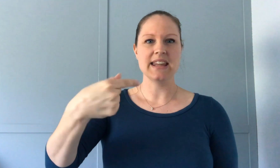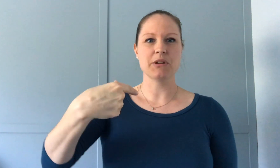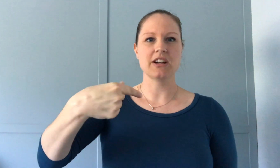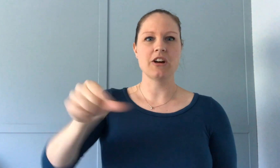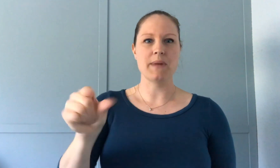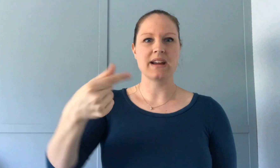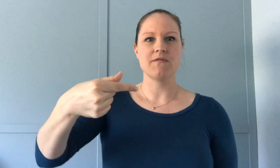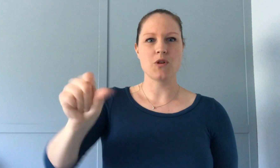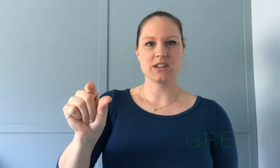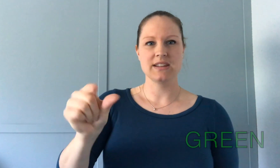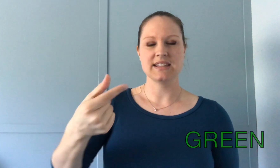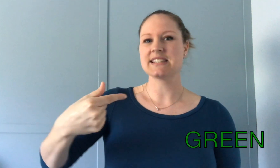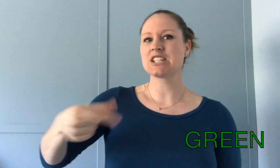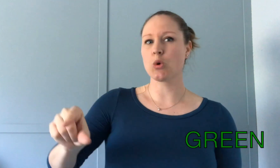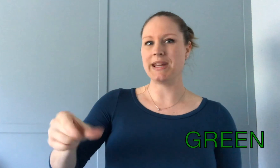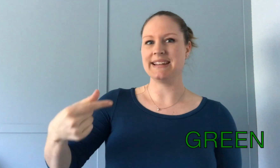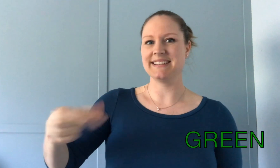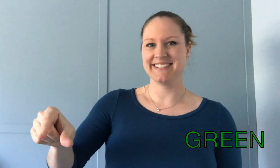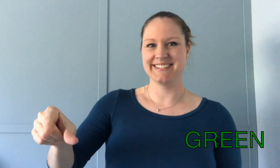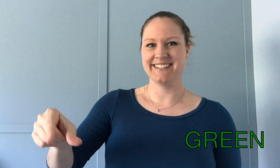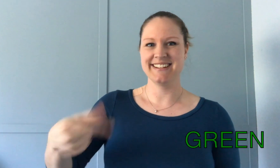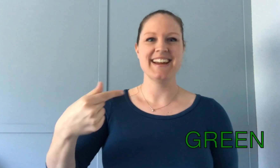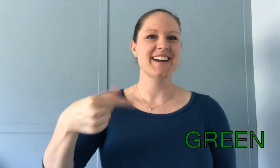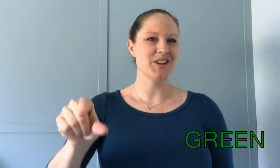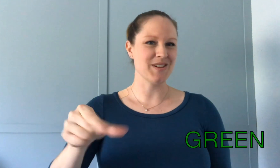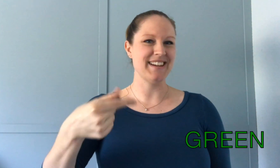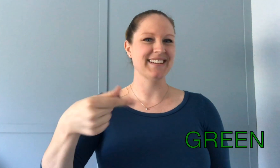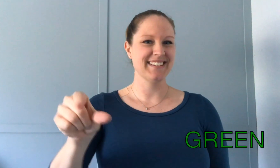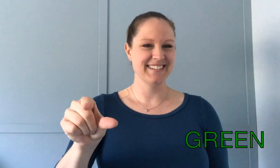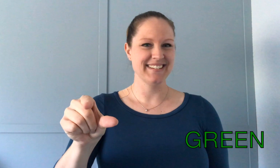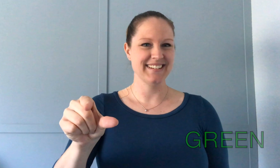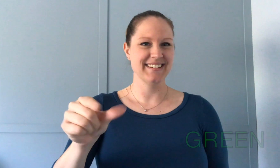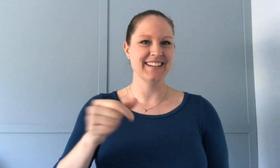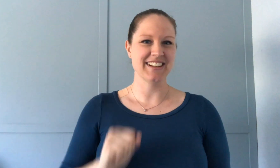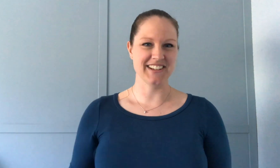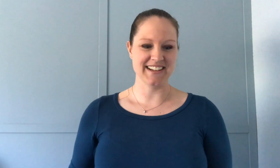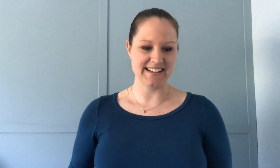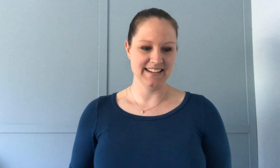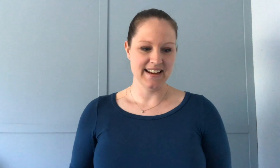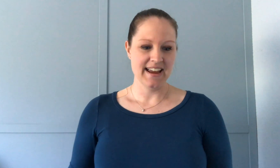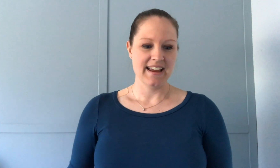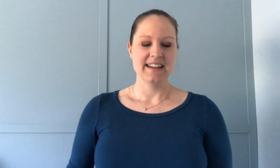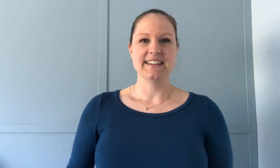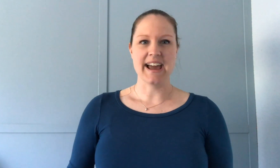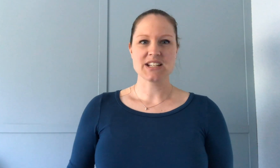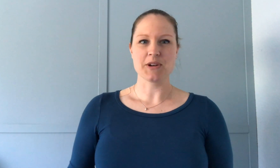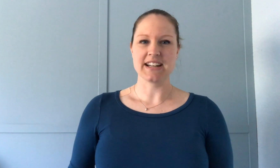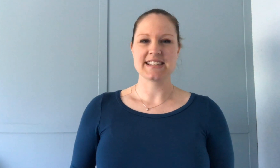then we're going to go back and forth. This is green. Green. Good. Next, we're going to